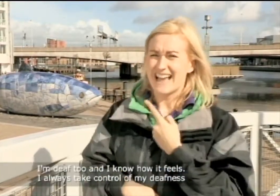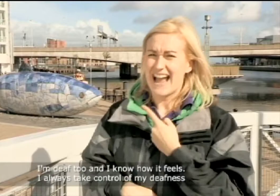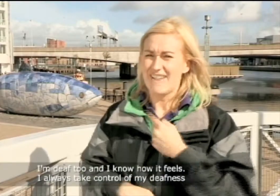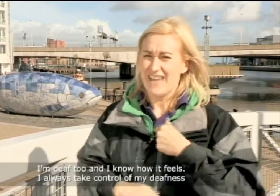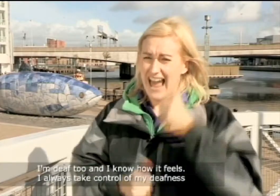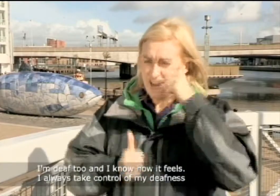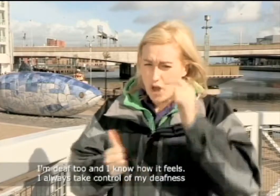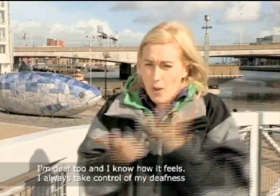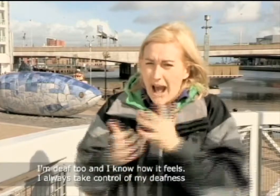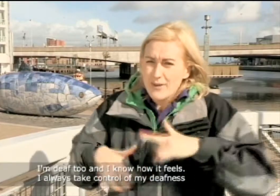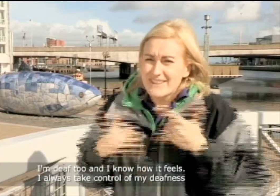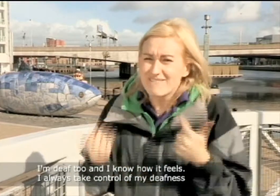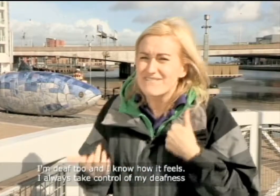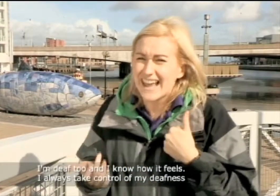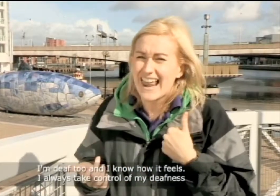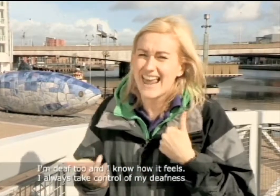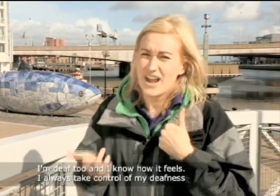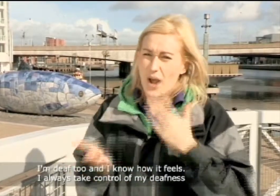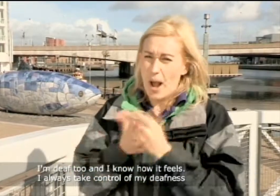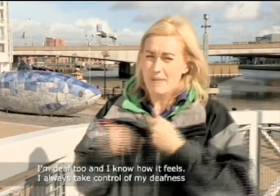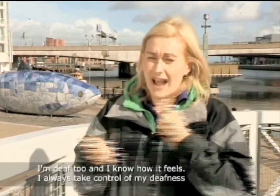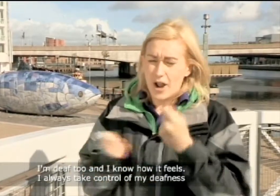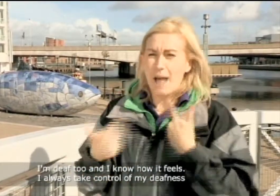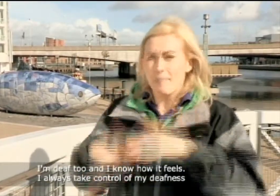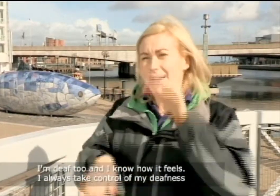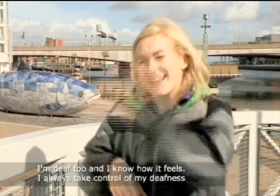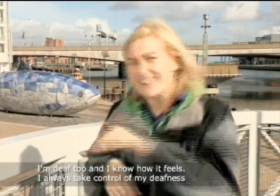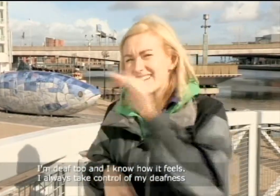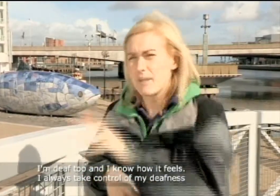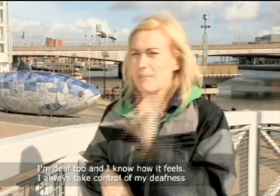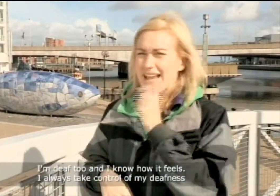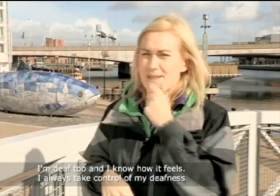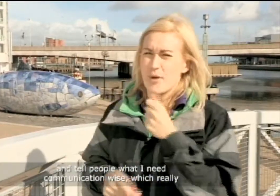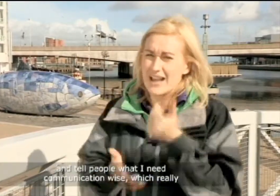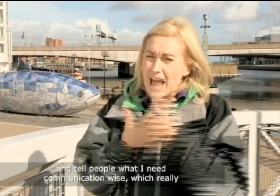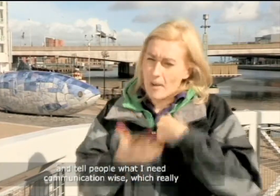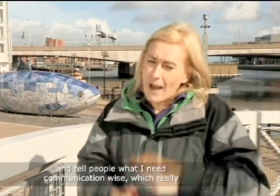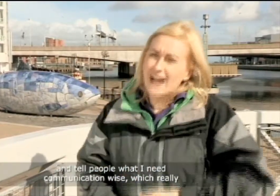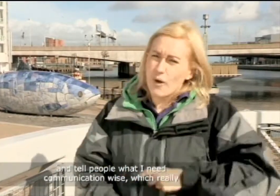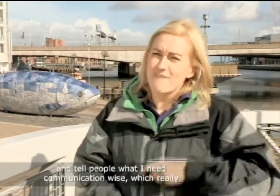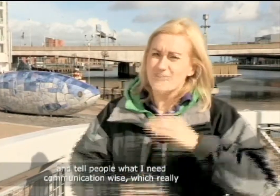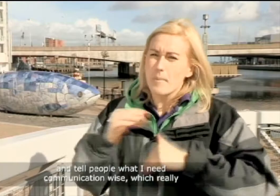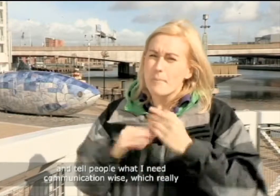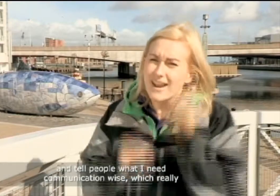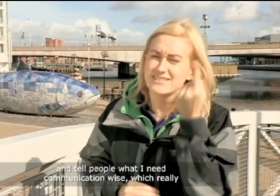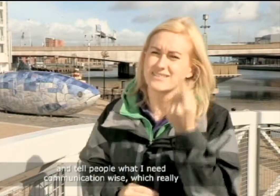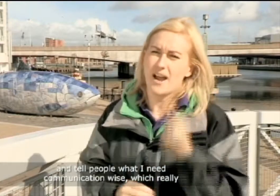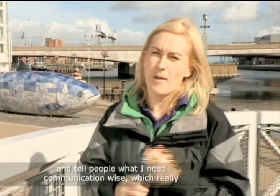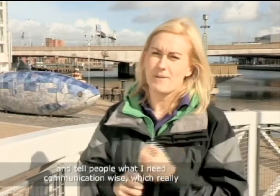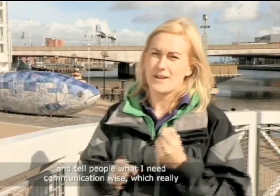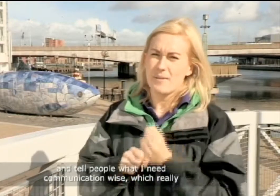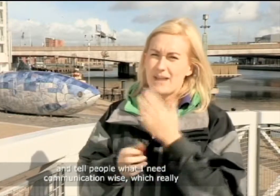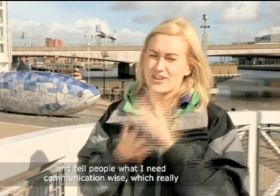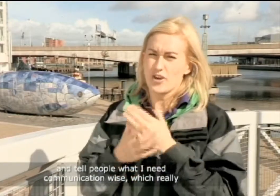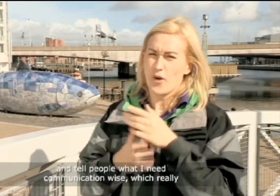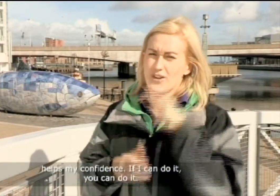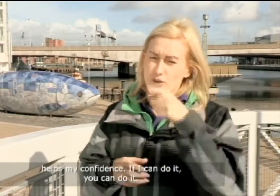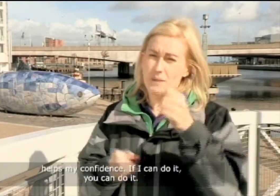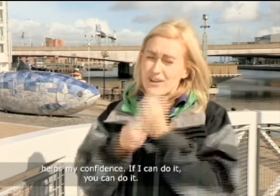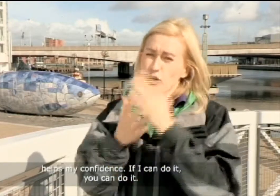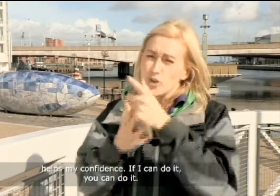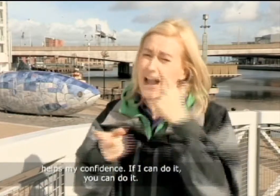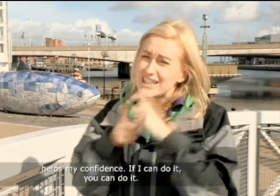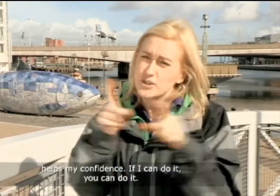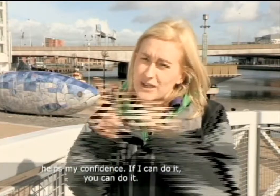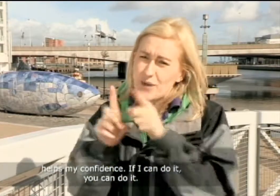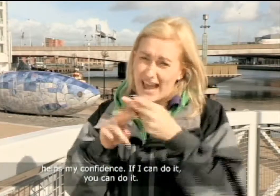I'm deaf too, and I know how it feels. I always take control of my deafness and tell people what I need communication-wise. This really